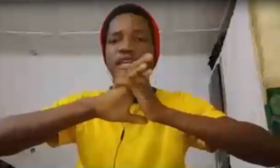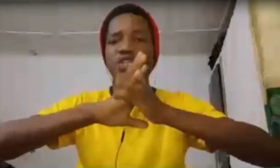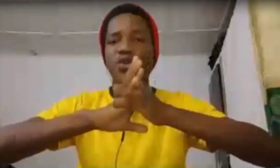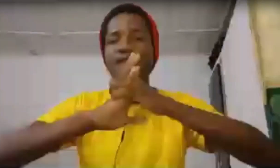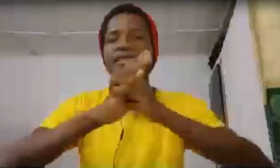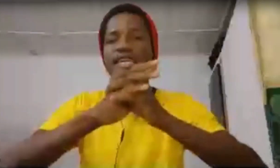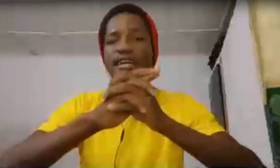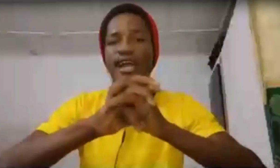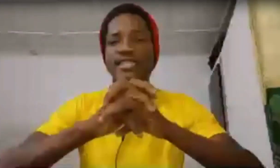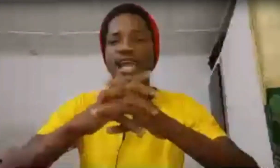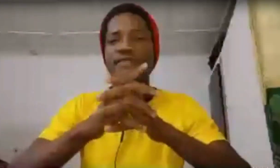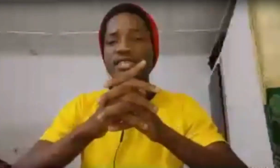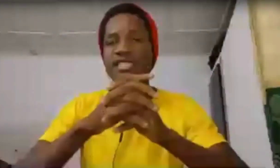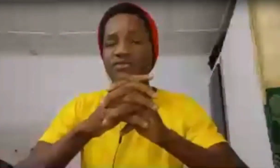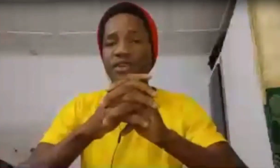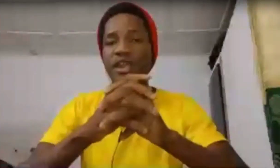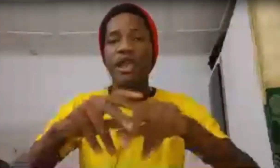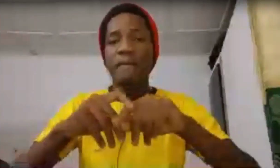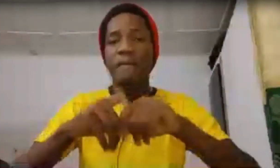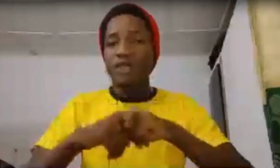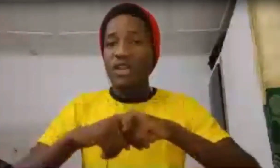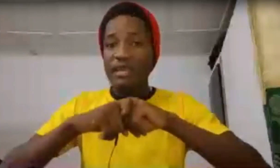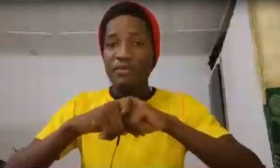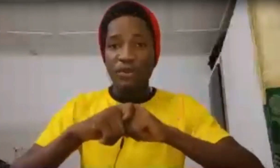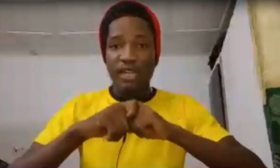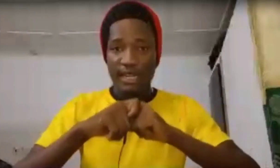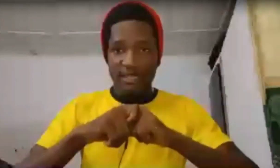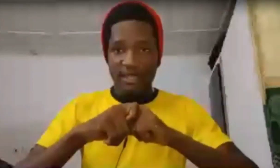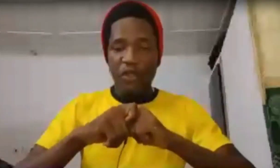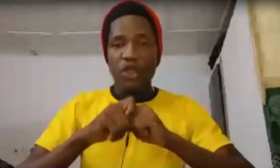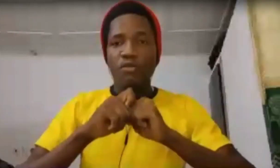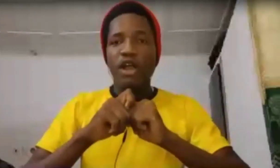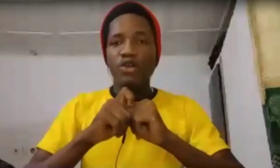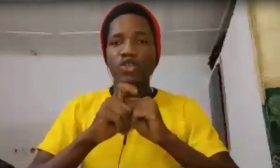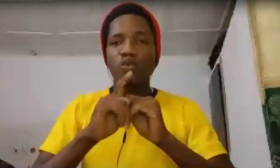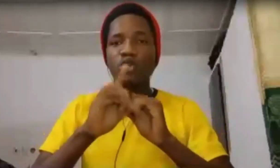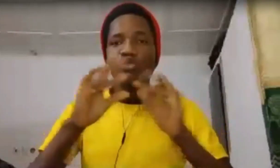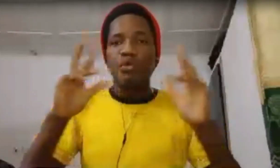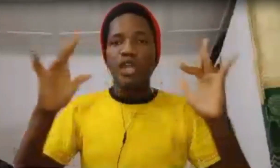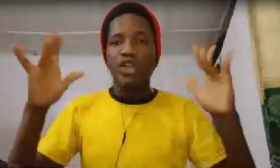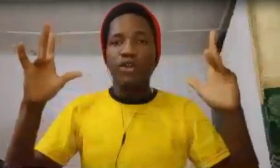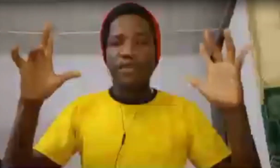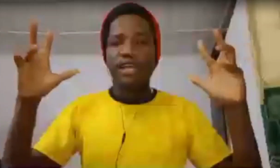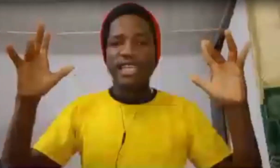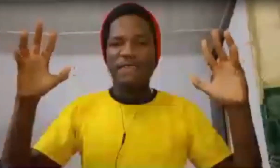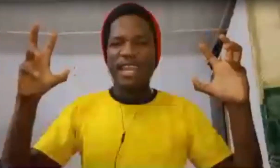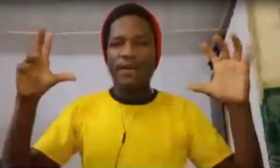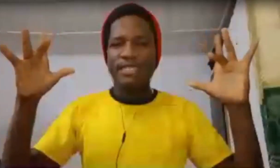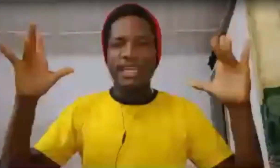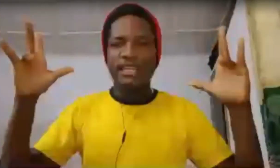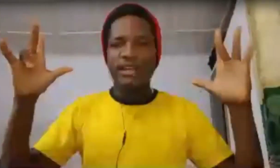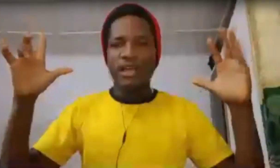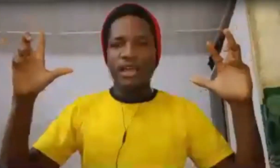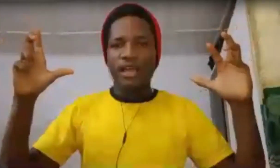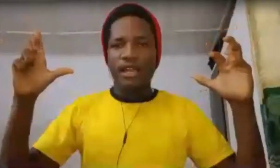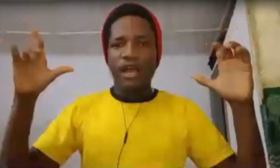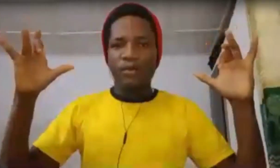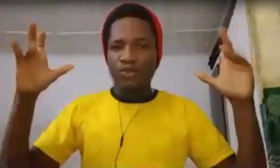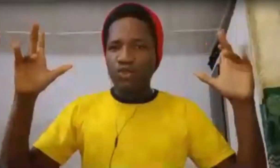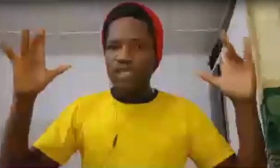making sure everything cracks, that everything is free, particularly before the class. You might also want to be wiggling your fingers every now and then. Now, do these